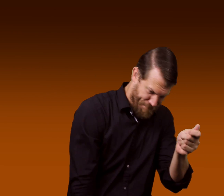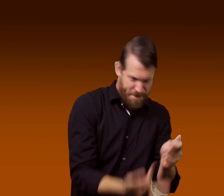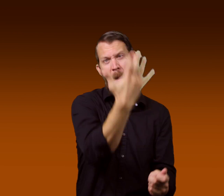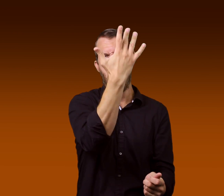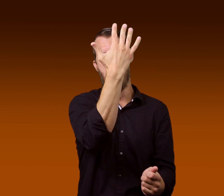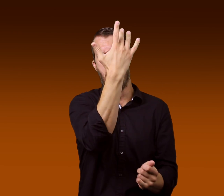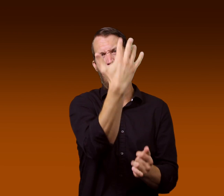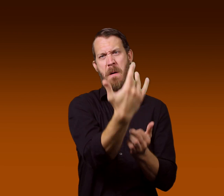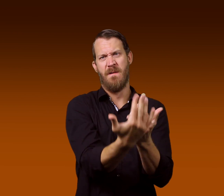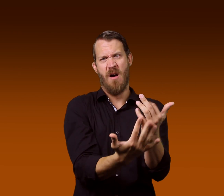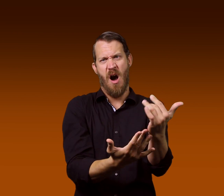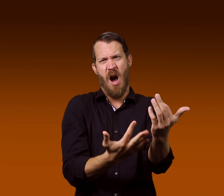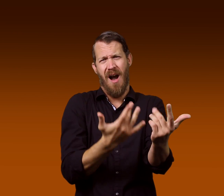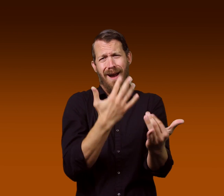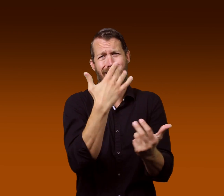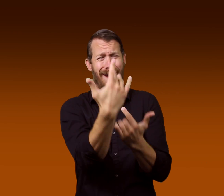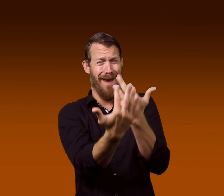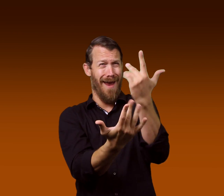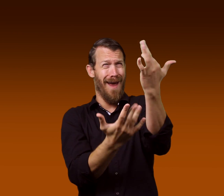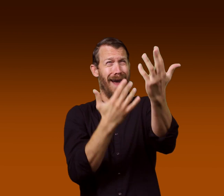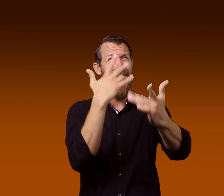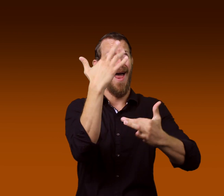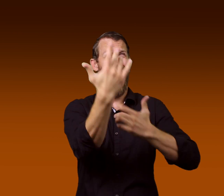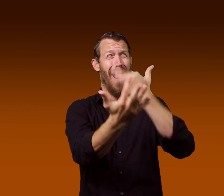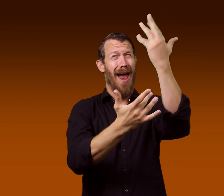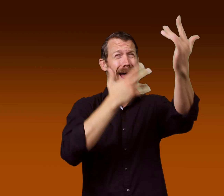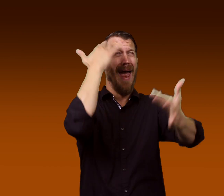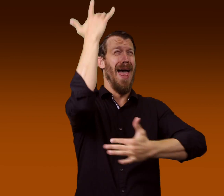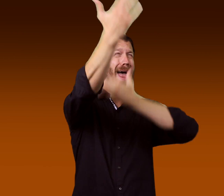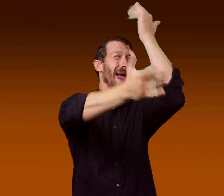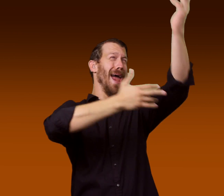no time, flames turned the broom to ashes.